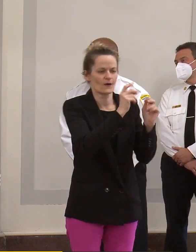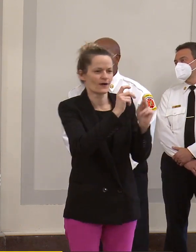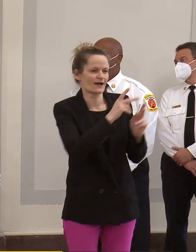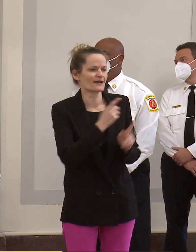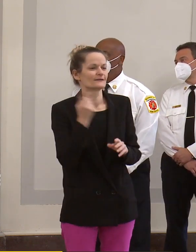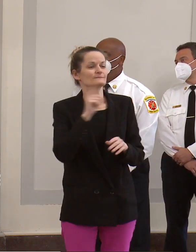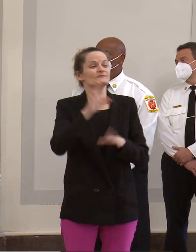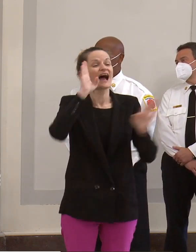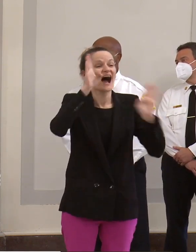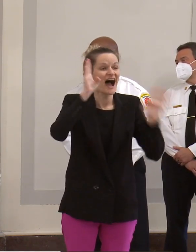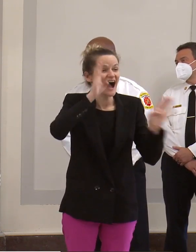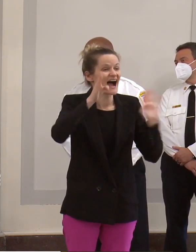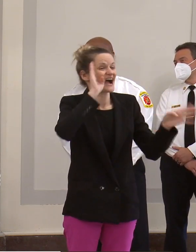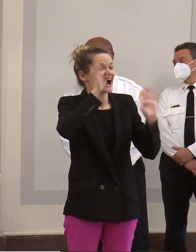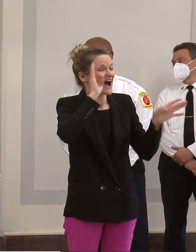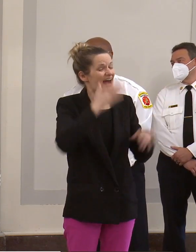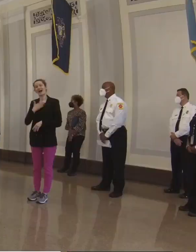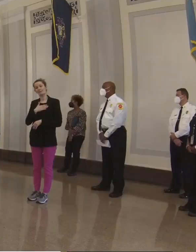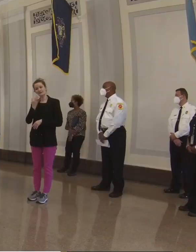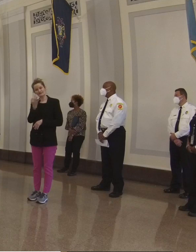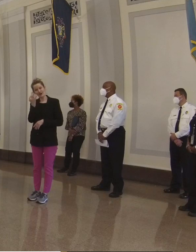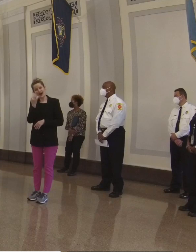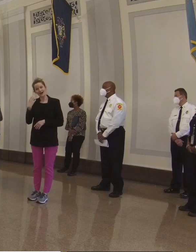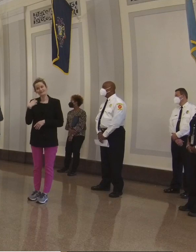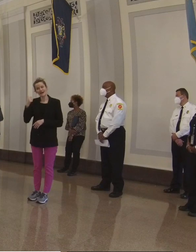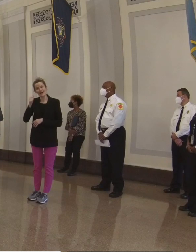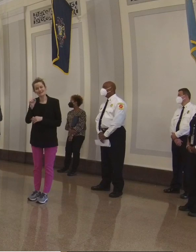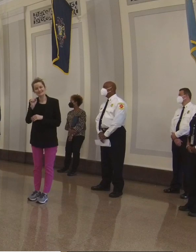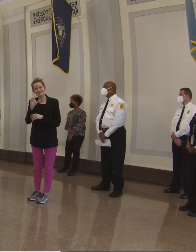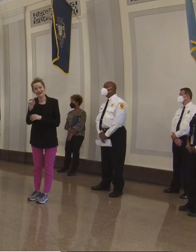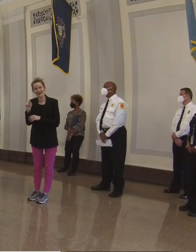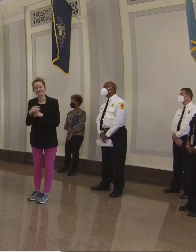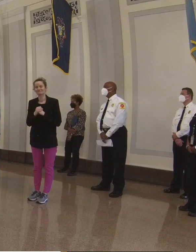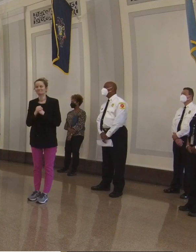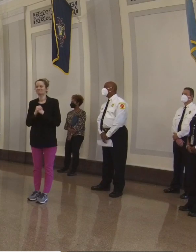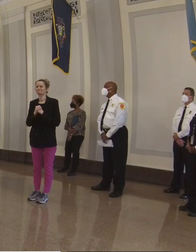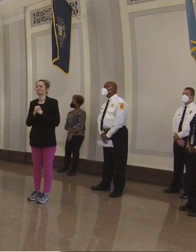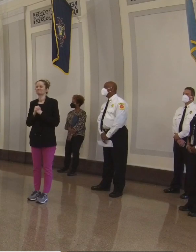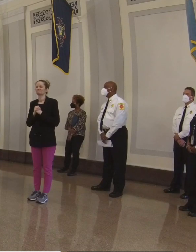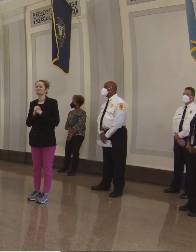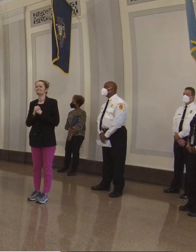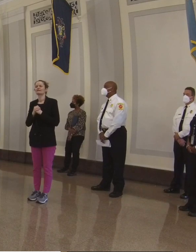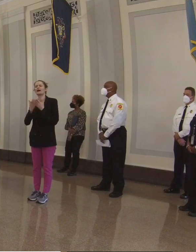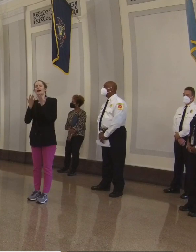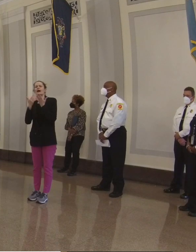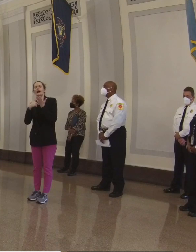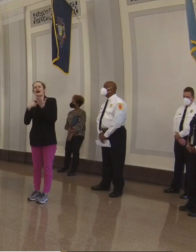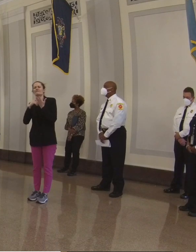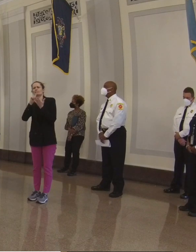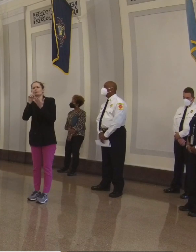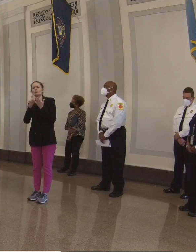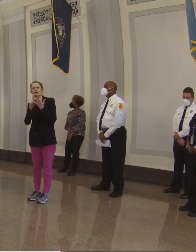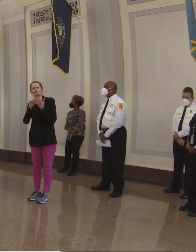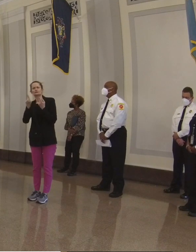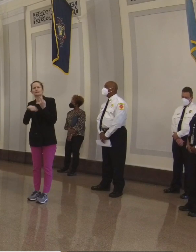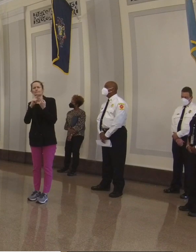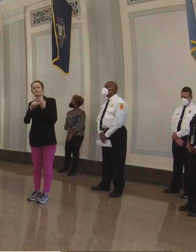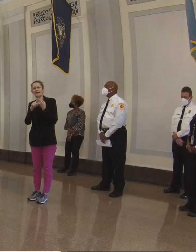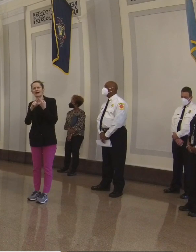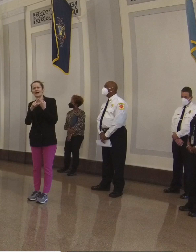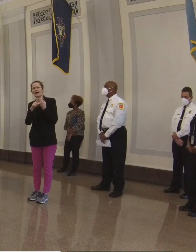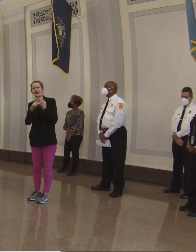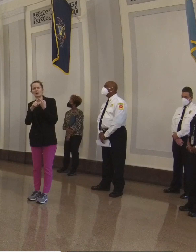Hi, happy Friday, Mayor Scott. Happy Friday. I have a question about the